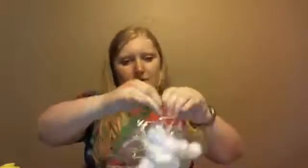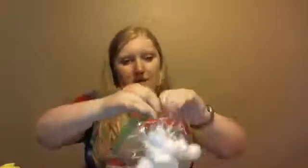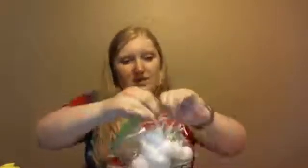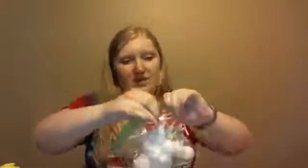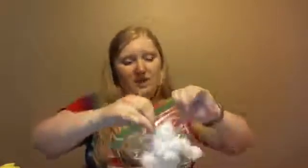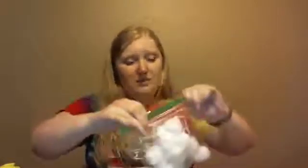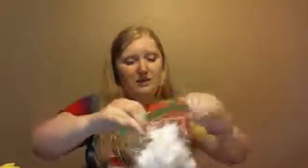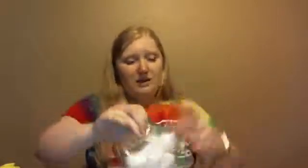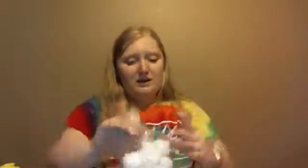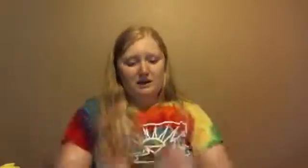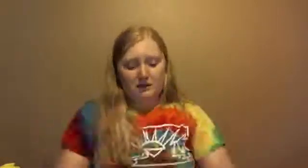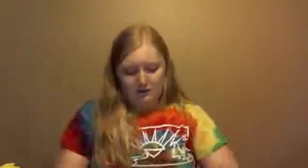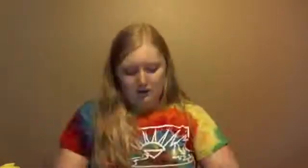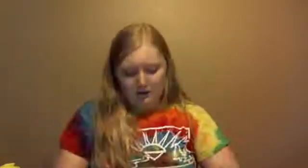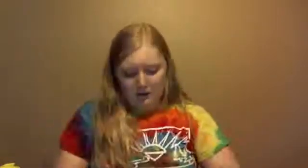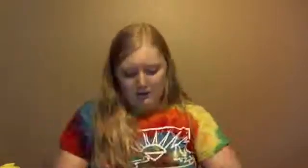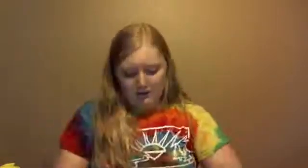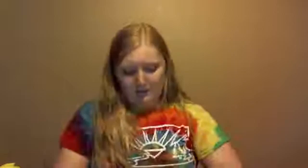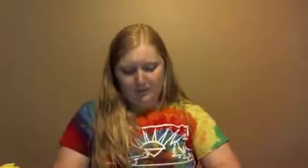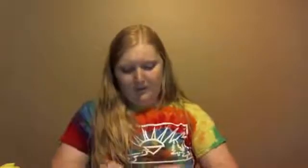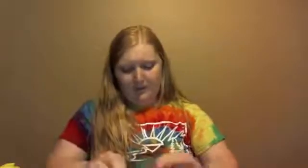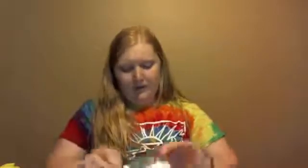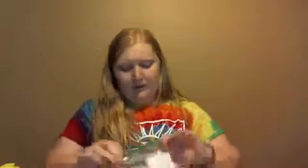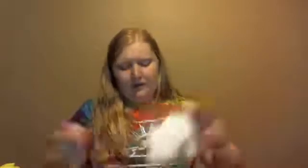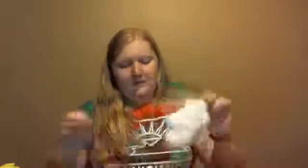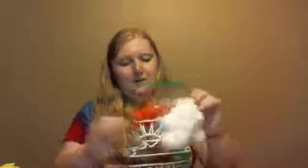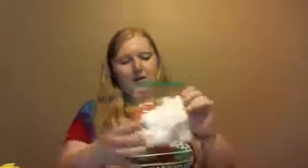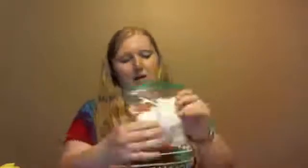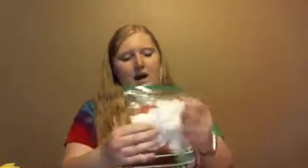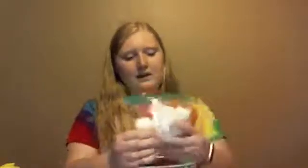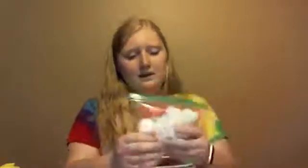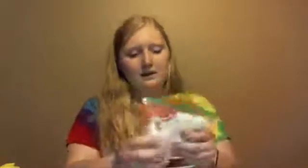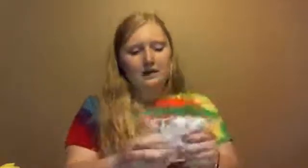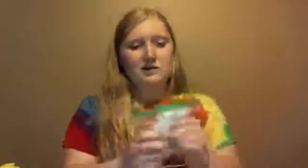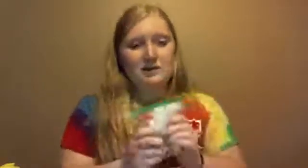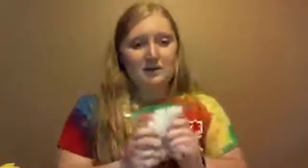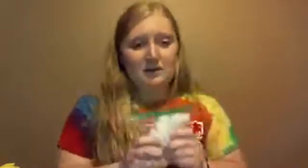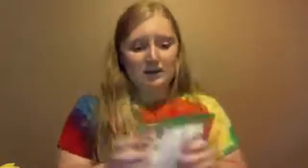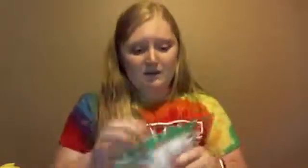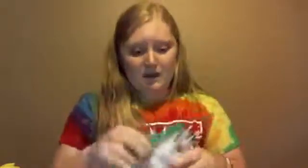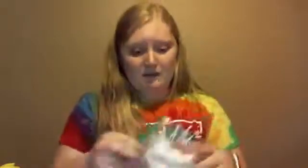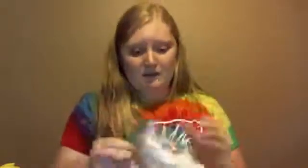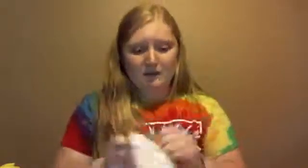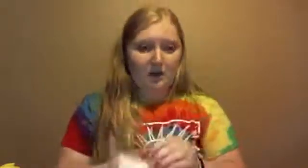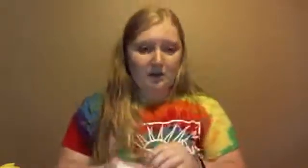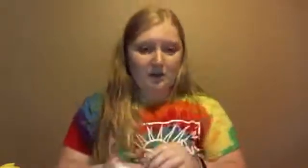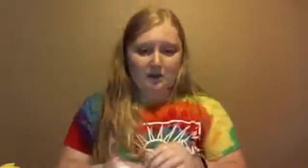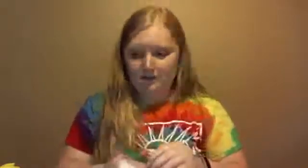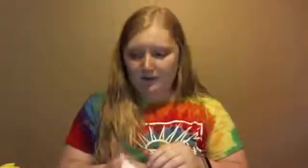Sometimes it's hard to pick cotton balls apart from each other. So I think that they're just going to be really soft and it's almost going to